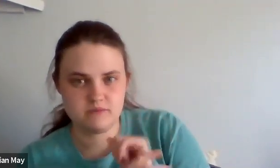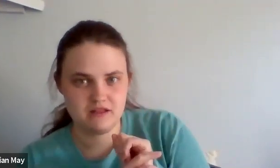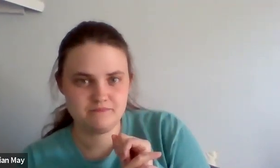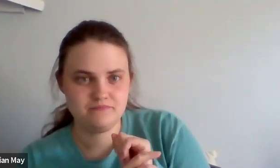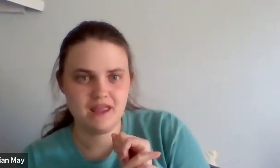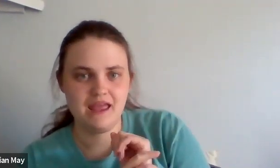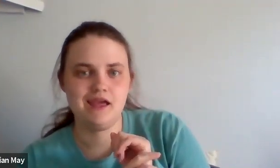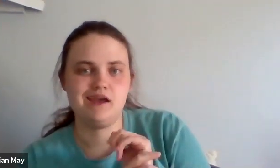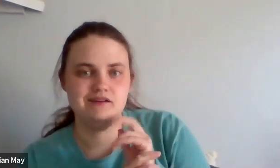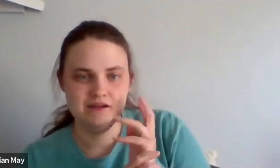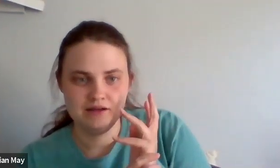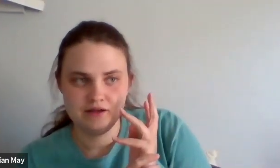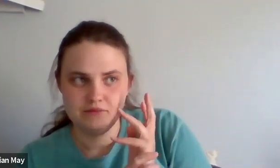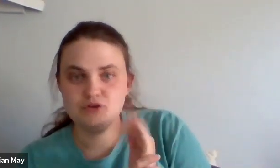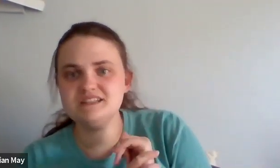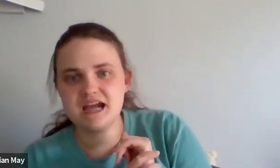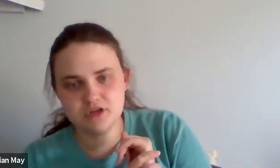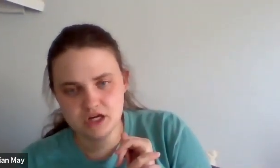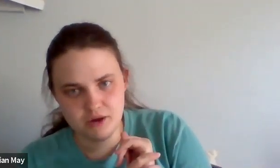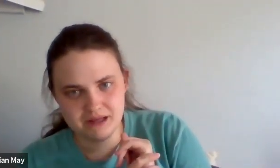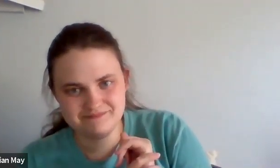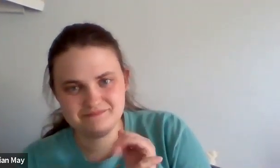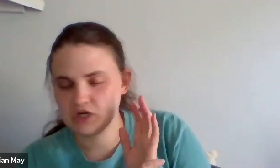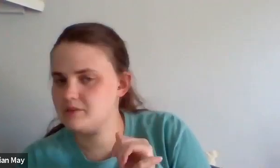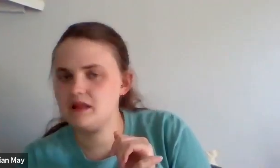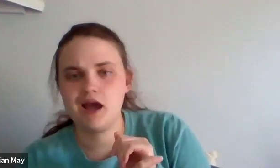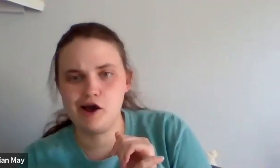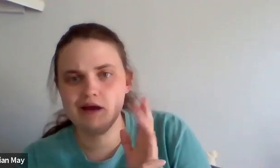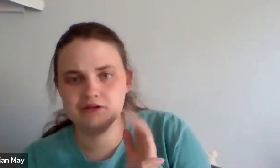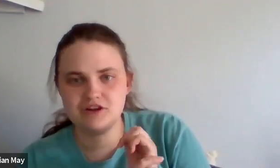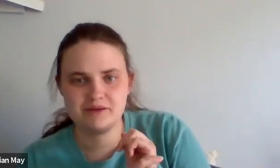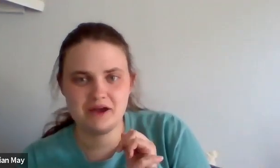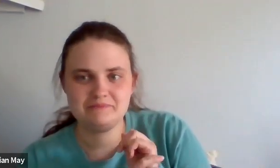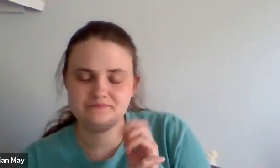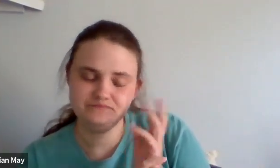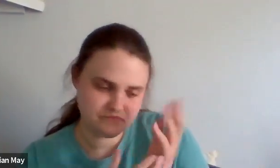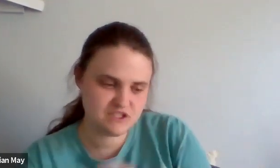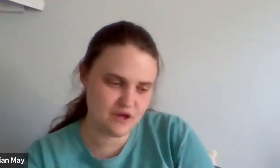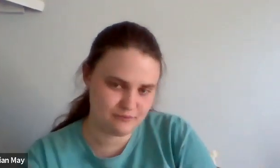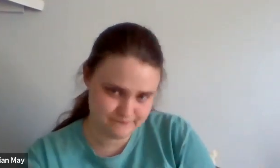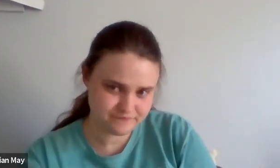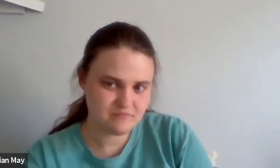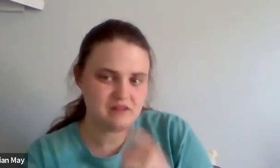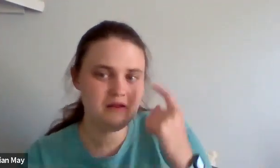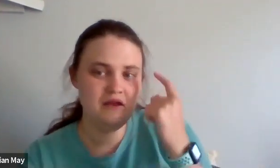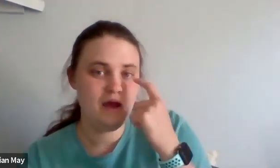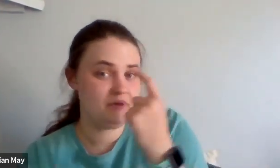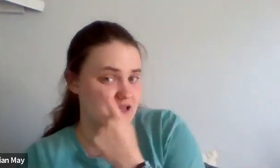fingerspell it. And most of the time they're going to know it. They're going to be like, oh, I know what you're talking about. So, but